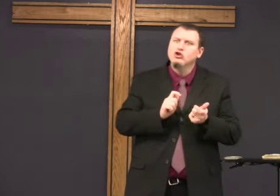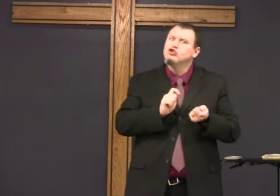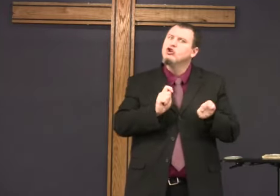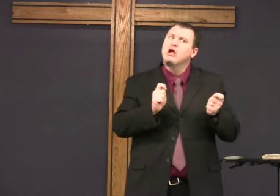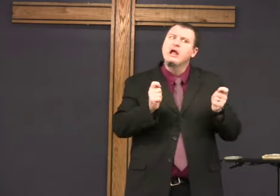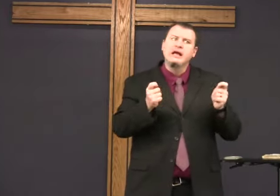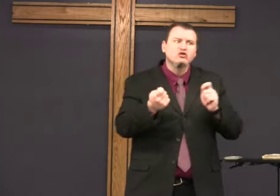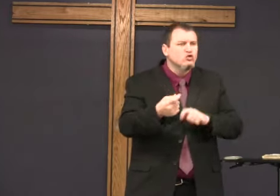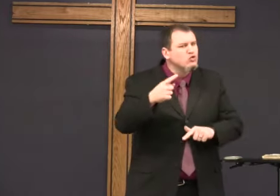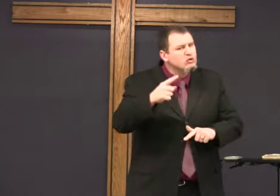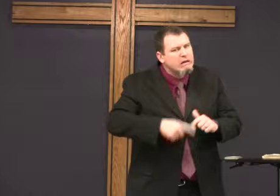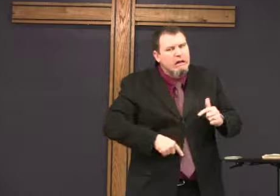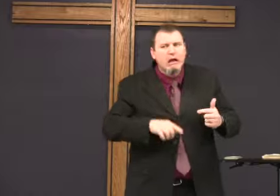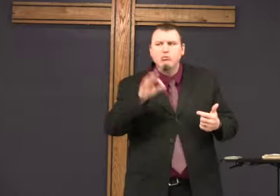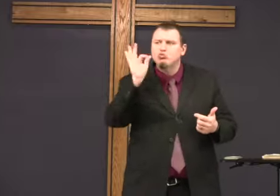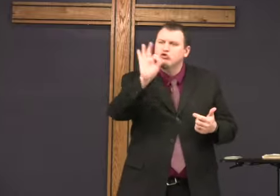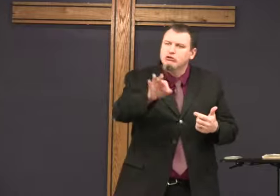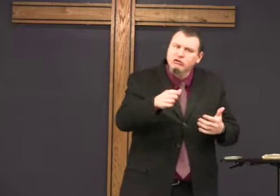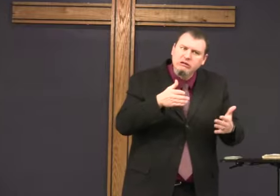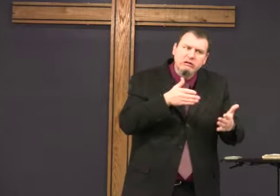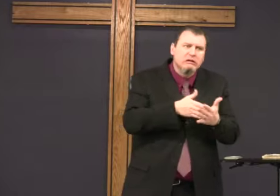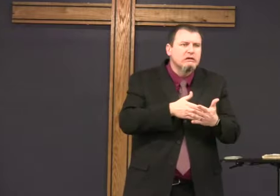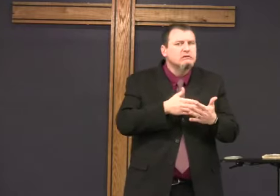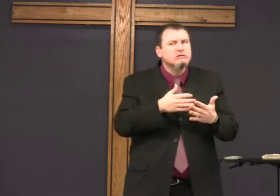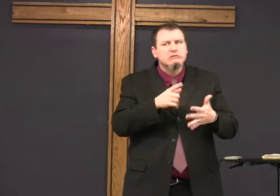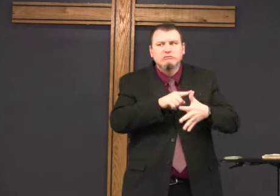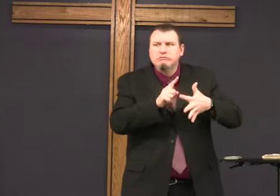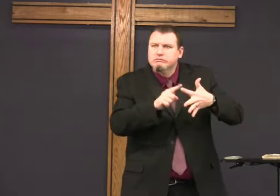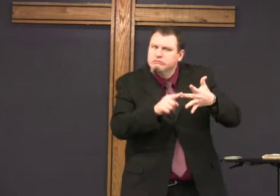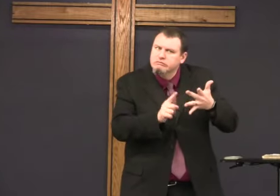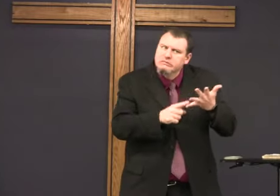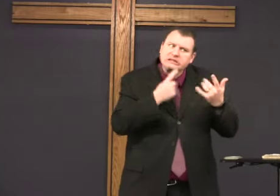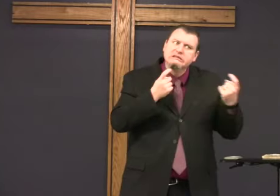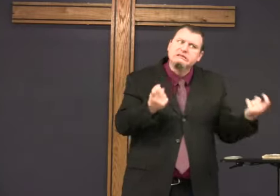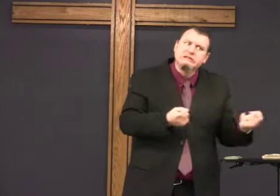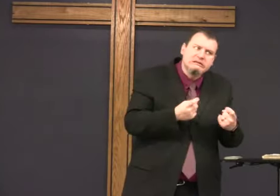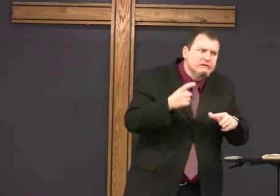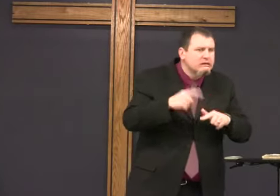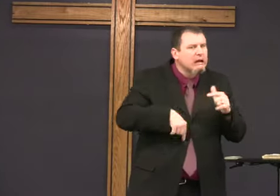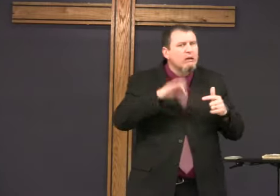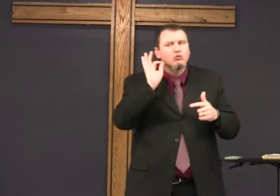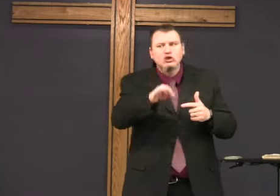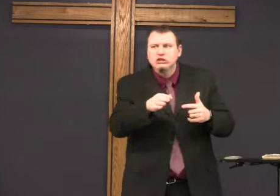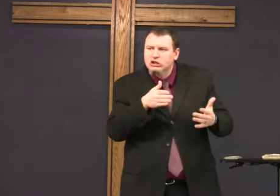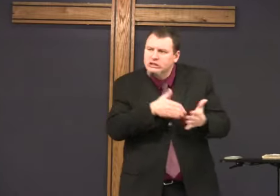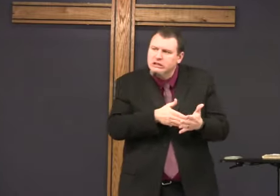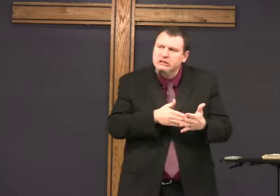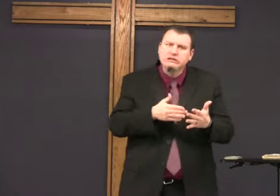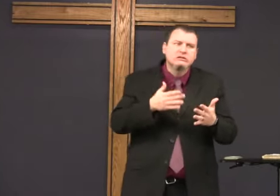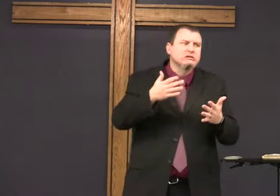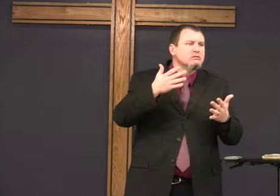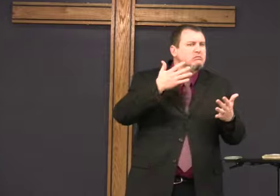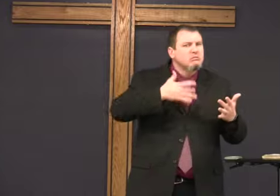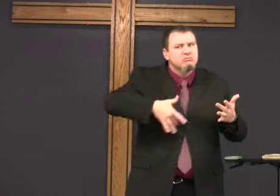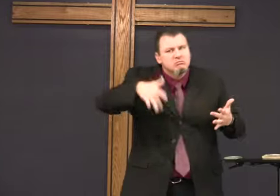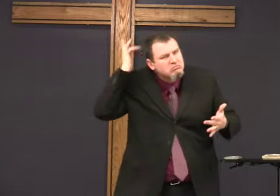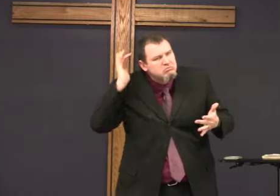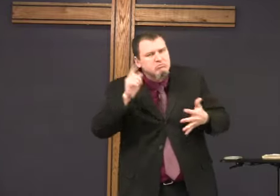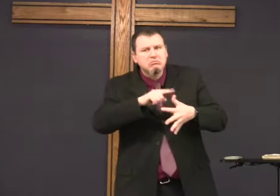and America is changing, and you can't preach against these certain things, and you can't preach against sin,